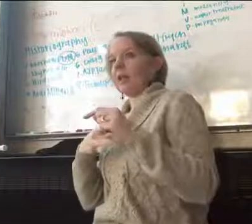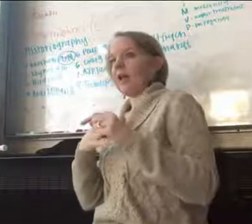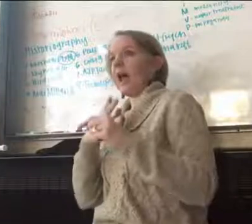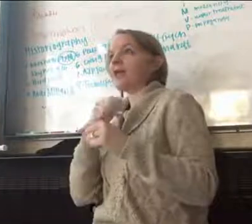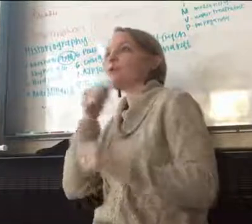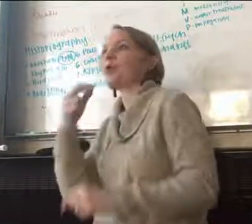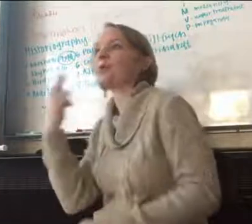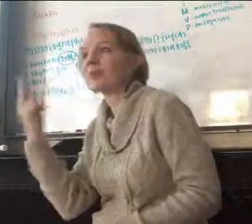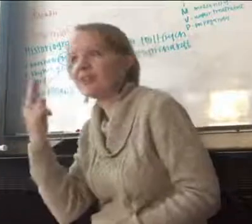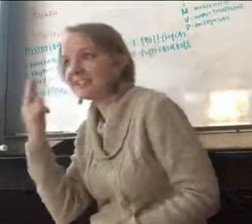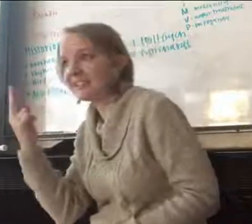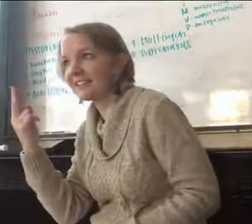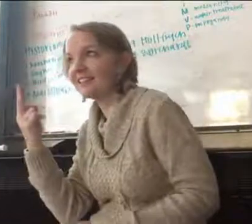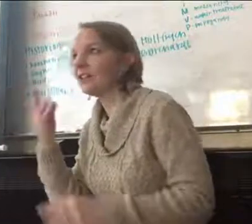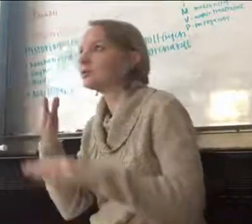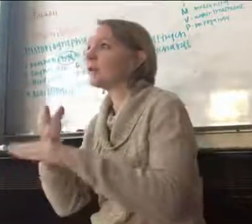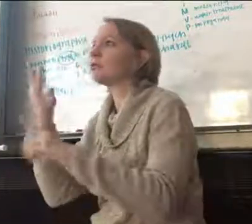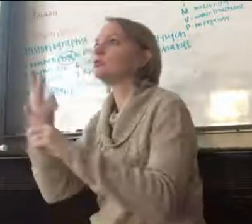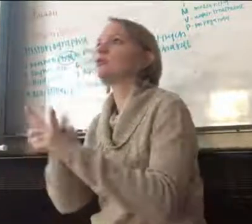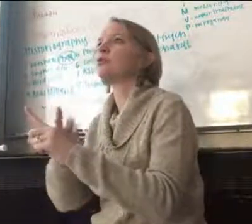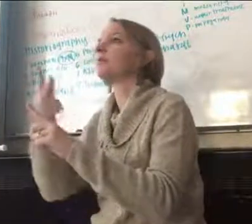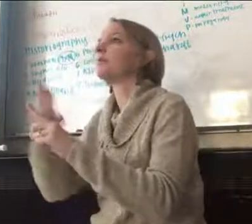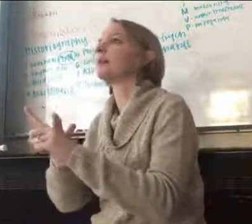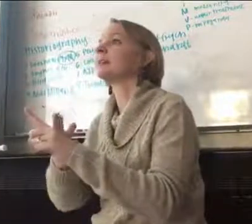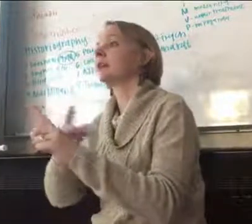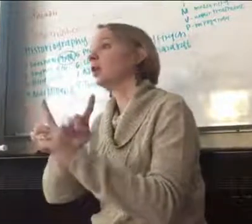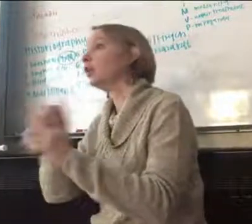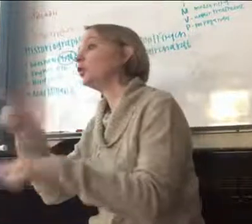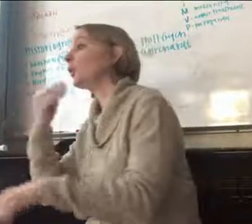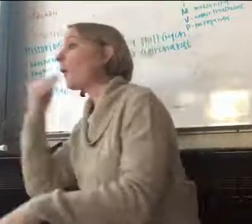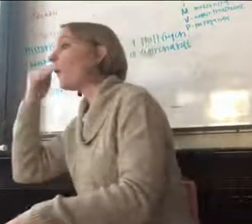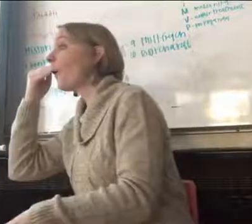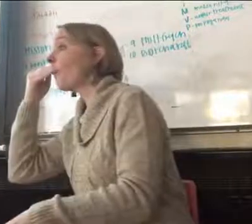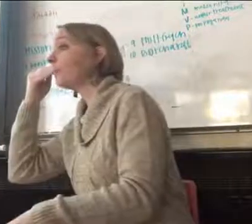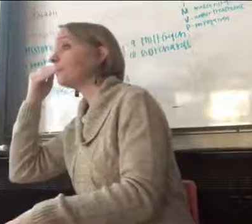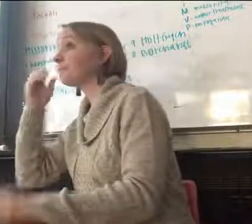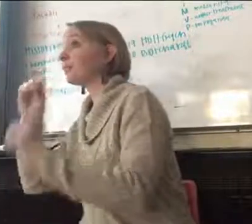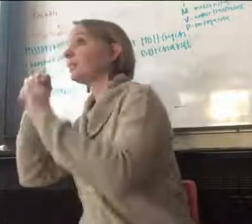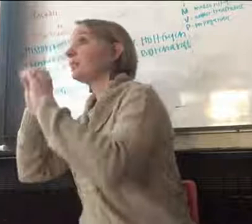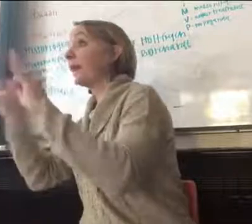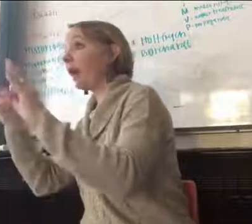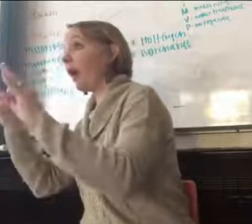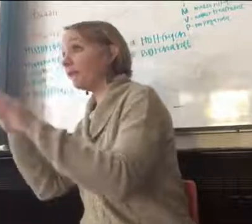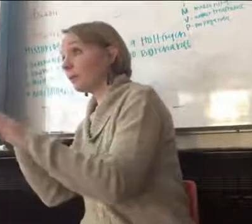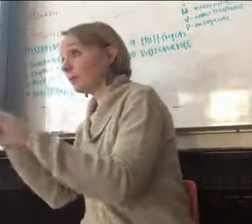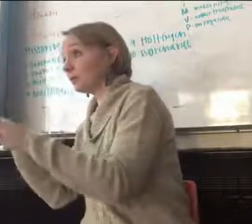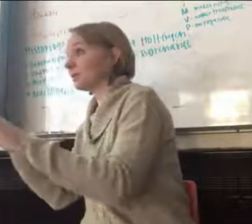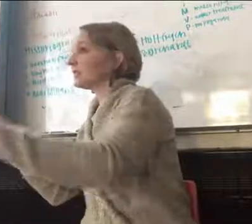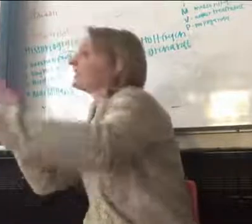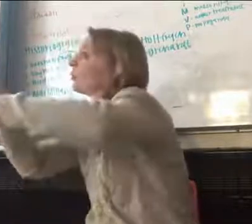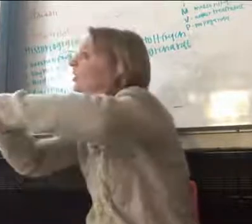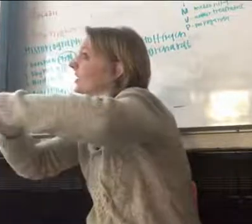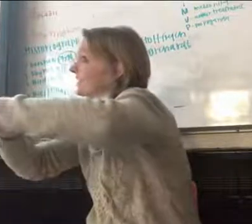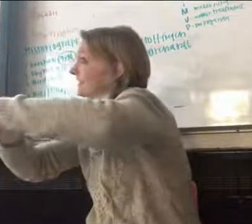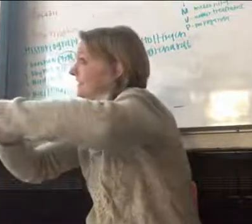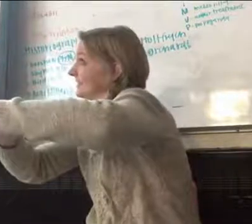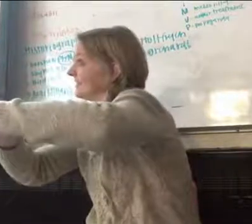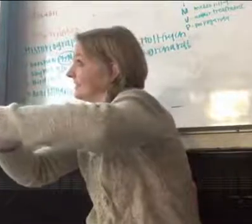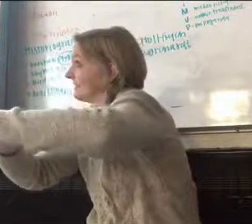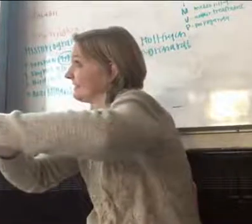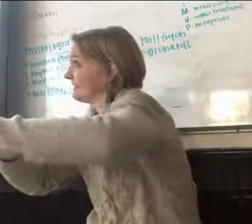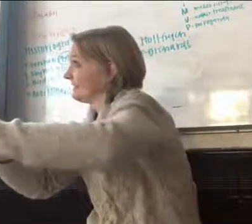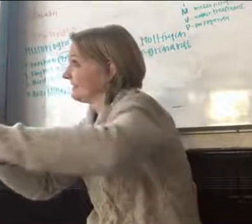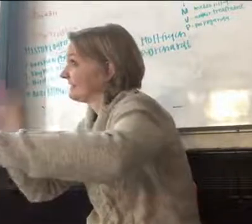of a sudden, after multiple months, you go home, you take off your boots, and again, warning, warning, warning,